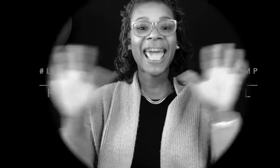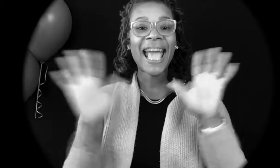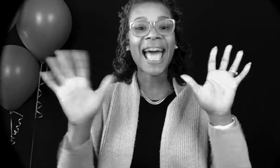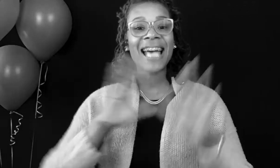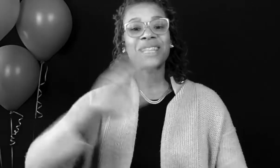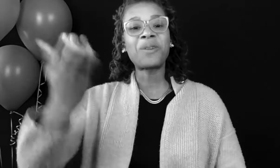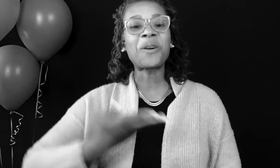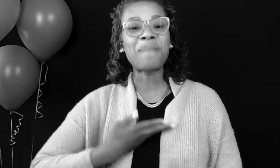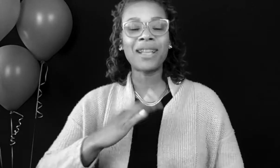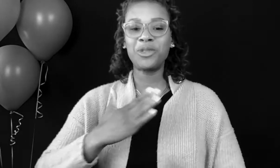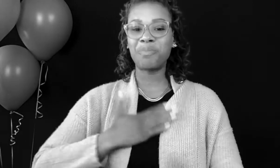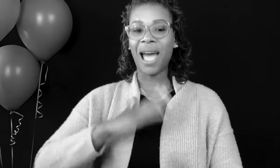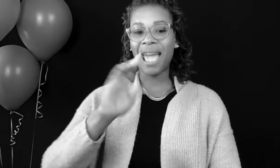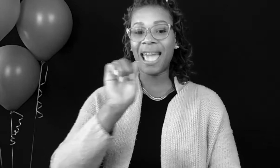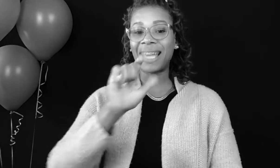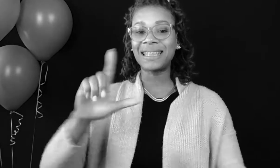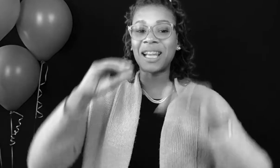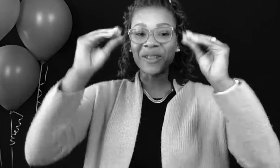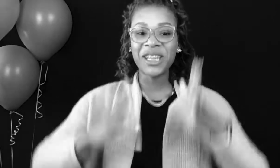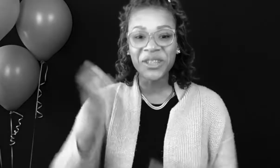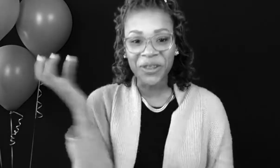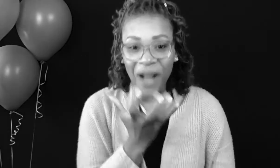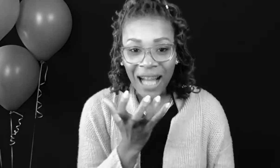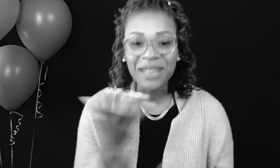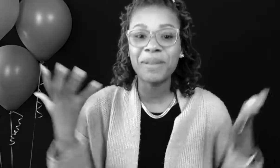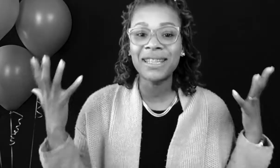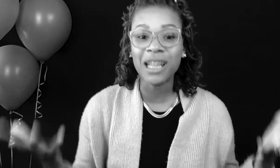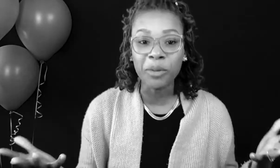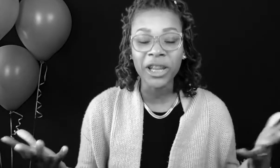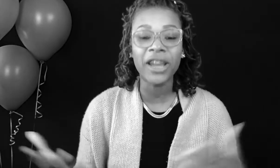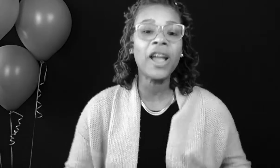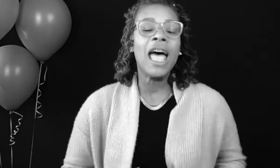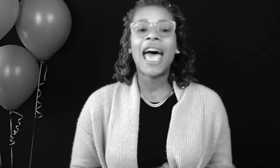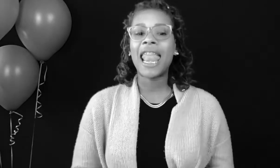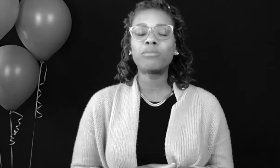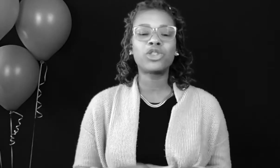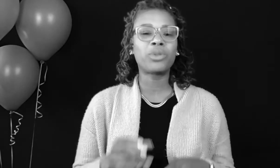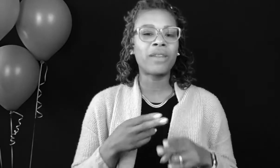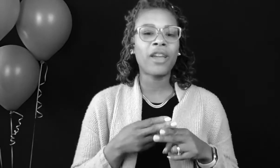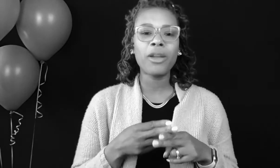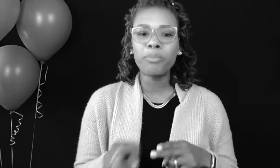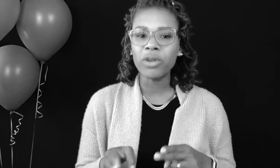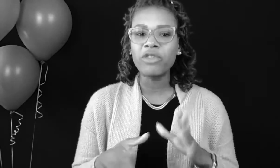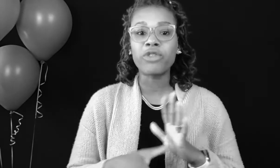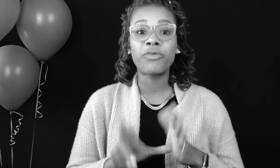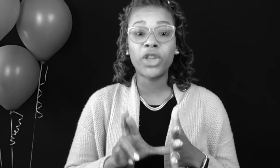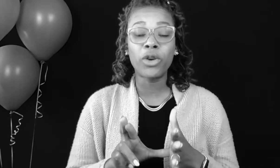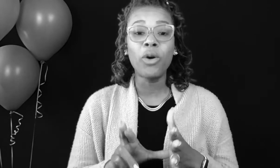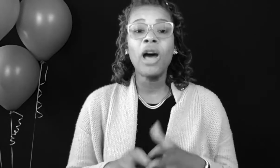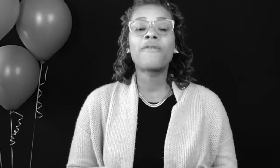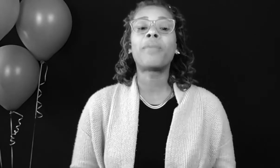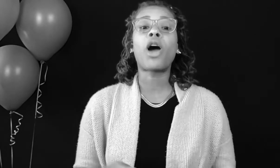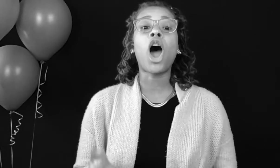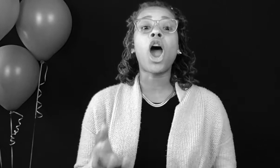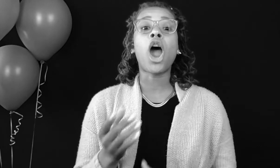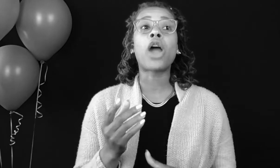Hey guys, and welcome back to my ASL Teacher Rocks. Miss Summer here, and I'm just doing a very brief review from our